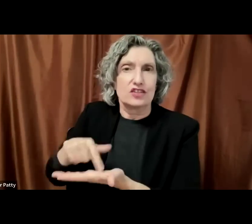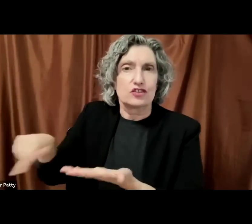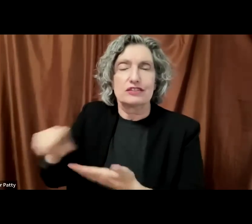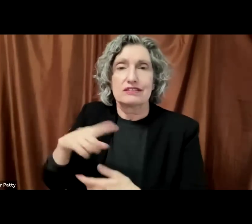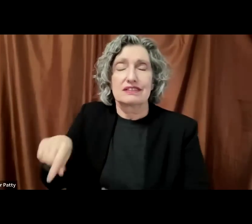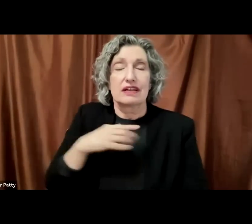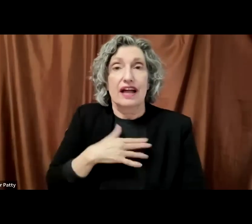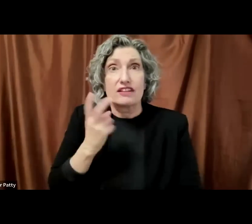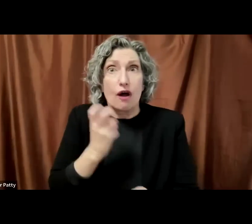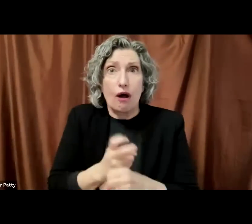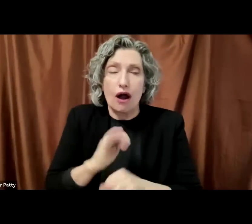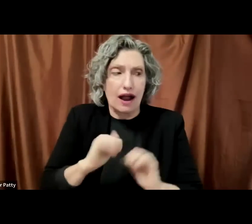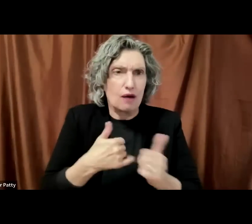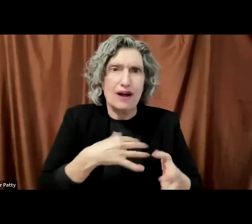child.